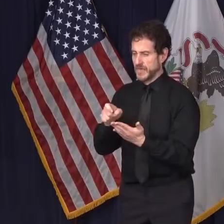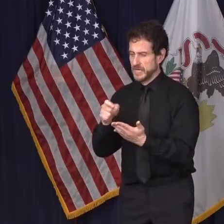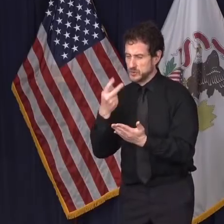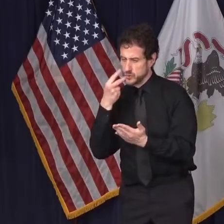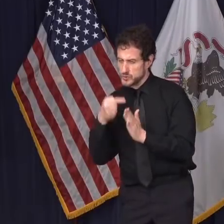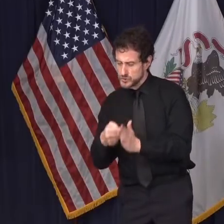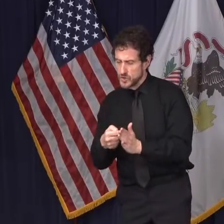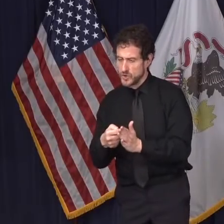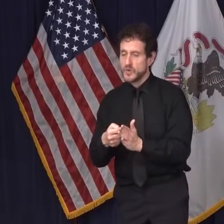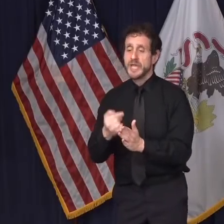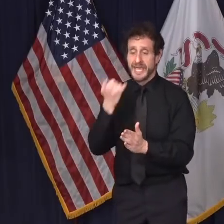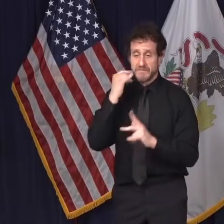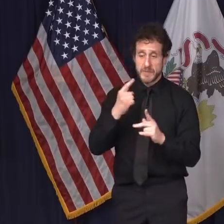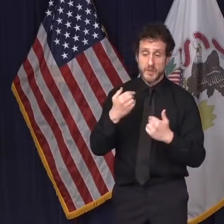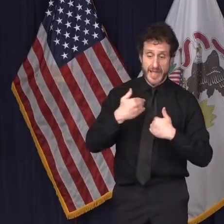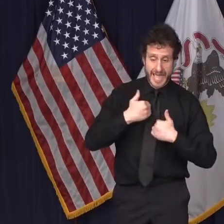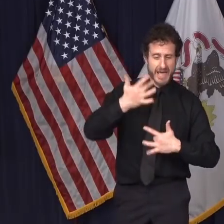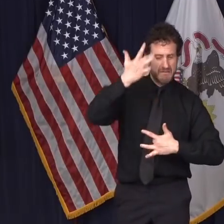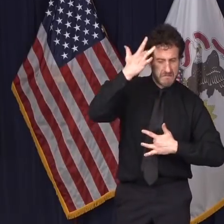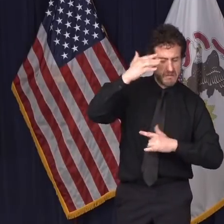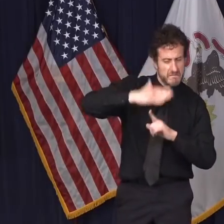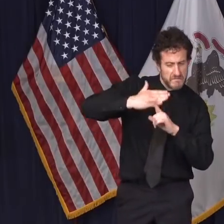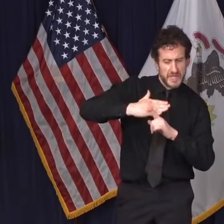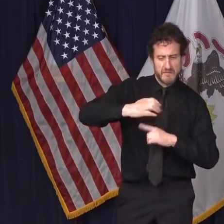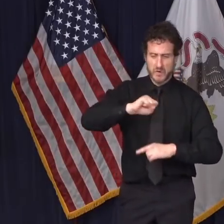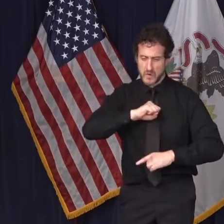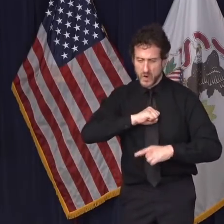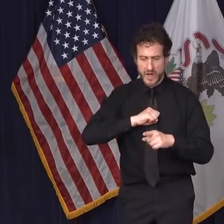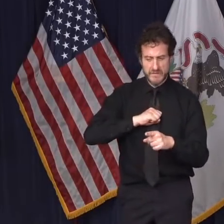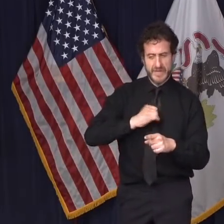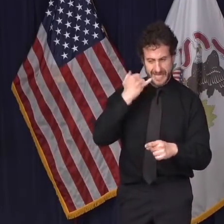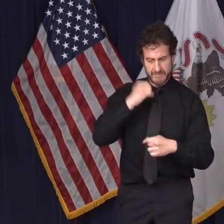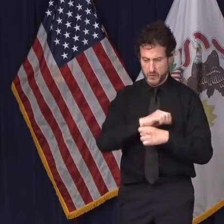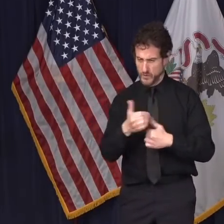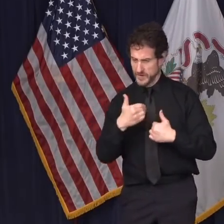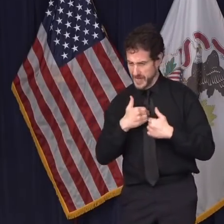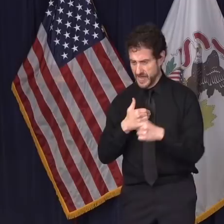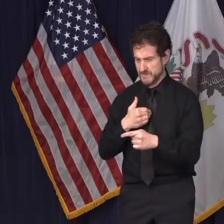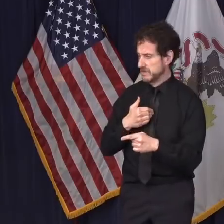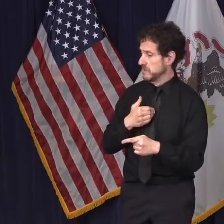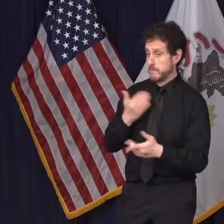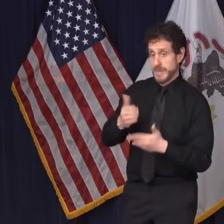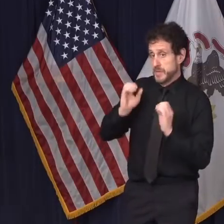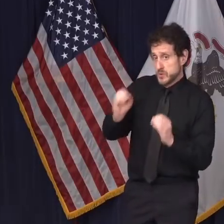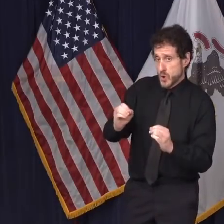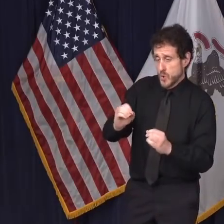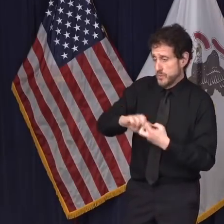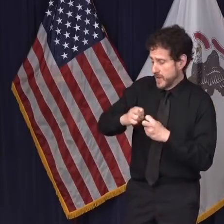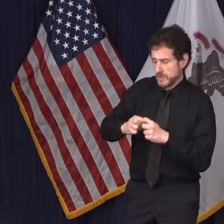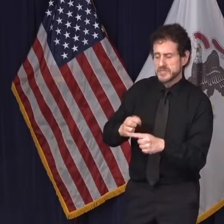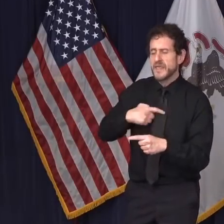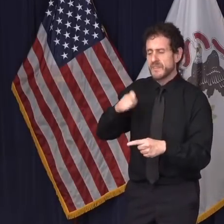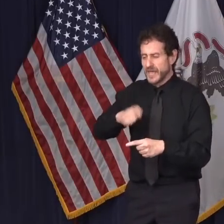infection in symptomatic cases, to evaluate quality indicators, to follow up on infection